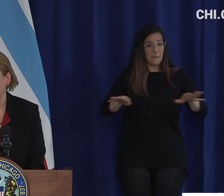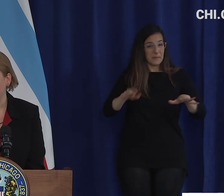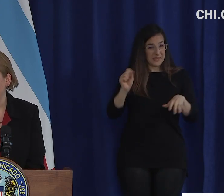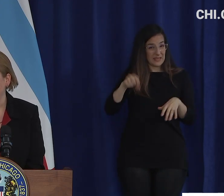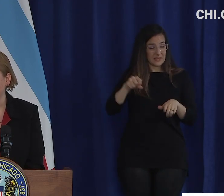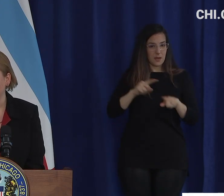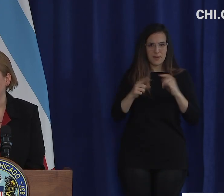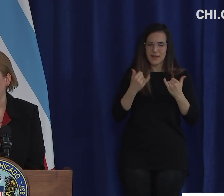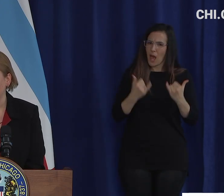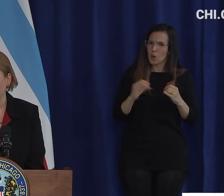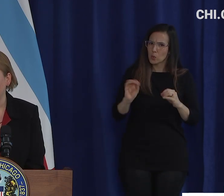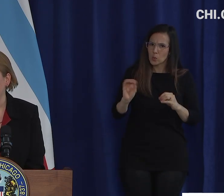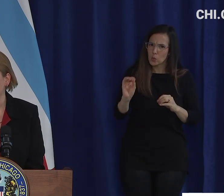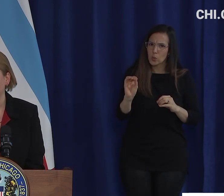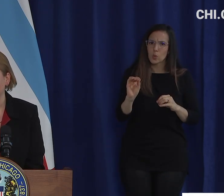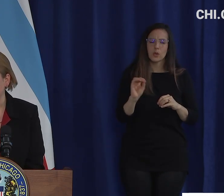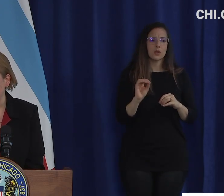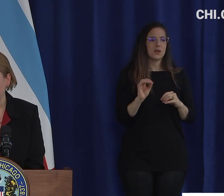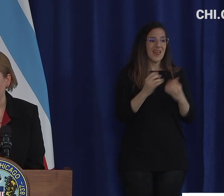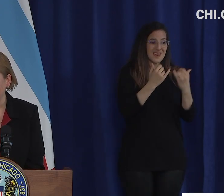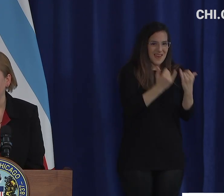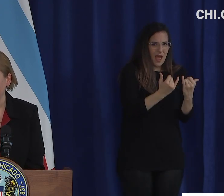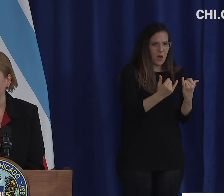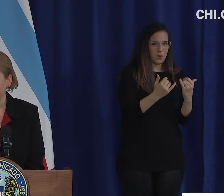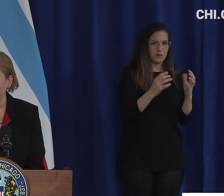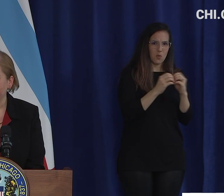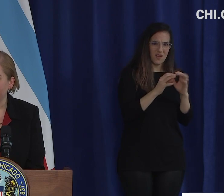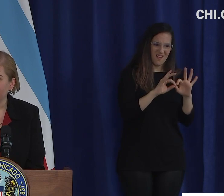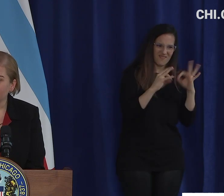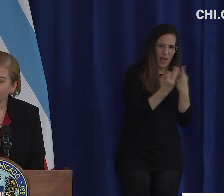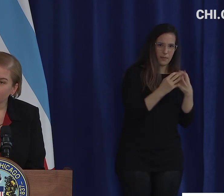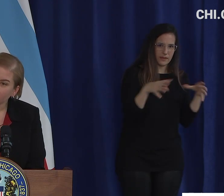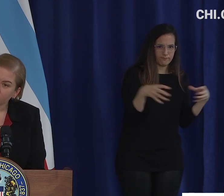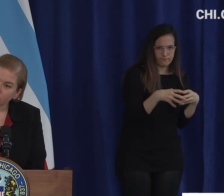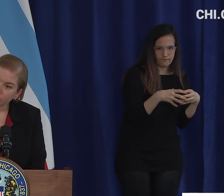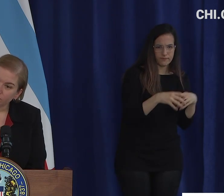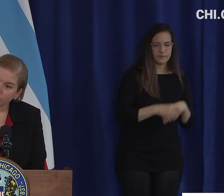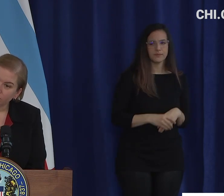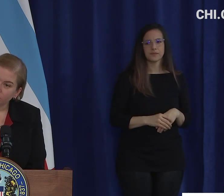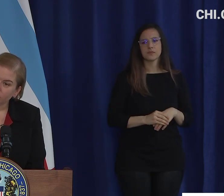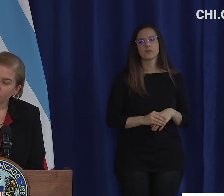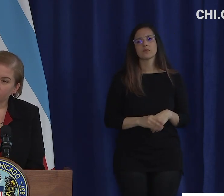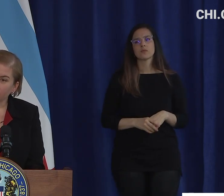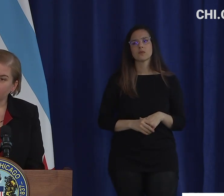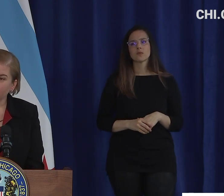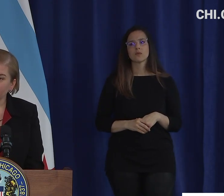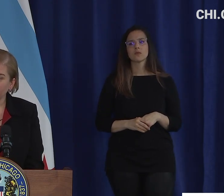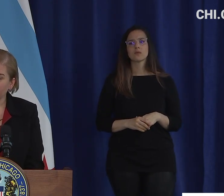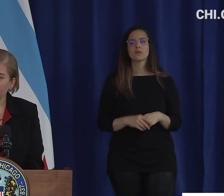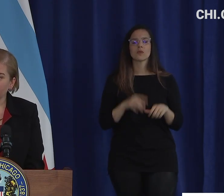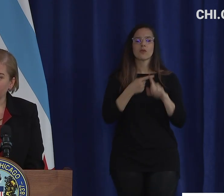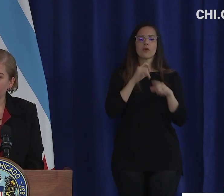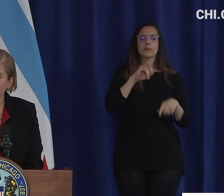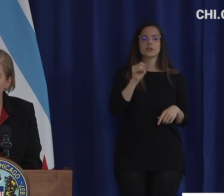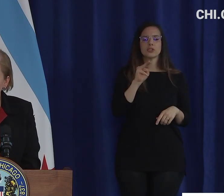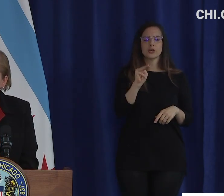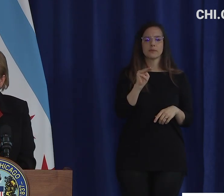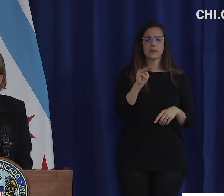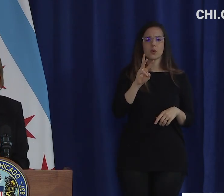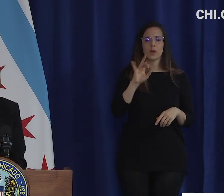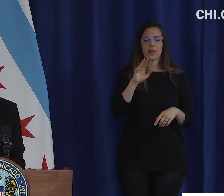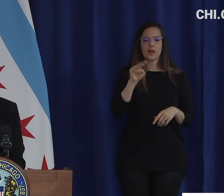feel safe. They let down their guard among family and extended family. And this might apply to this question as well, but from Jim Williams at CBS